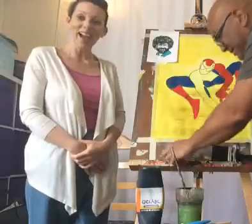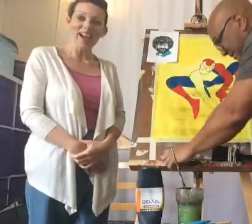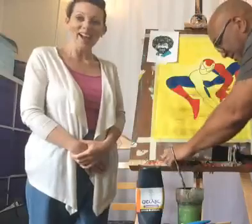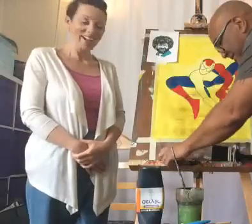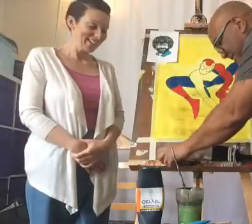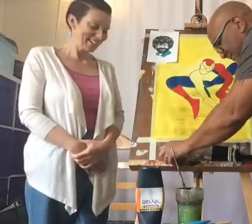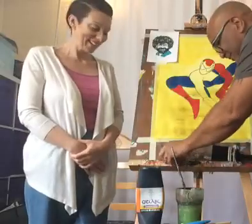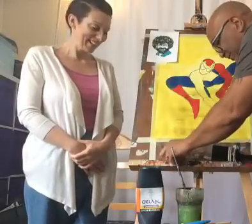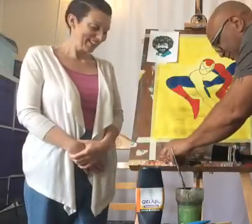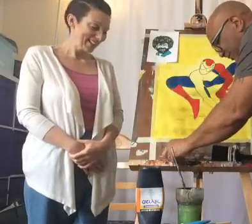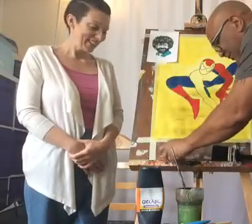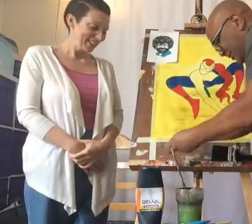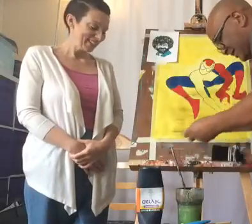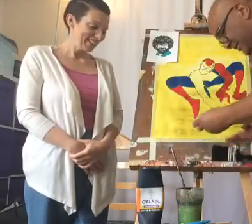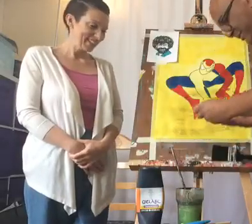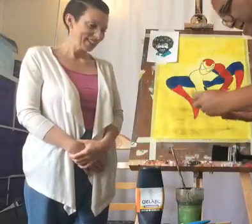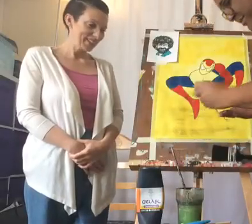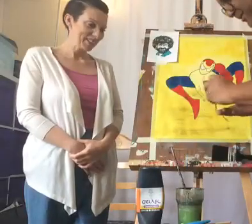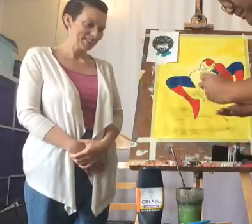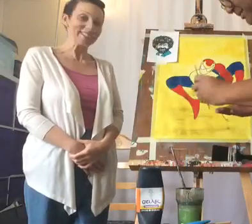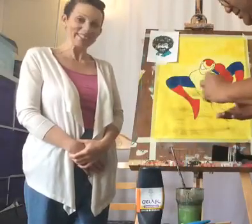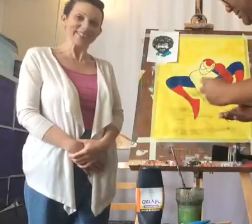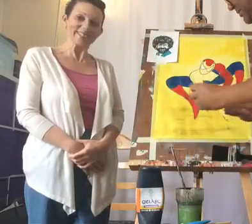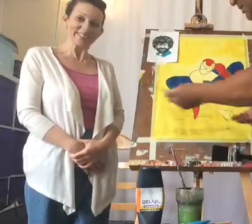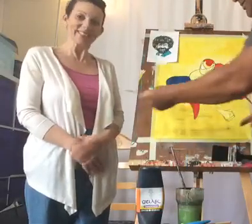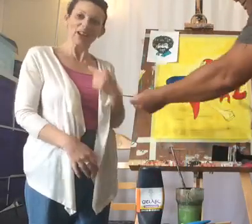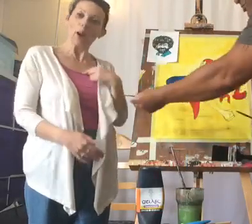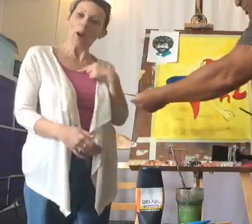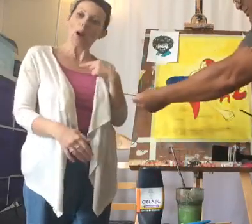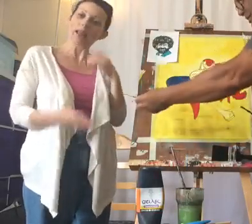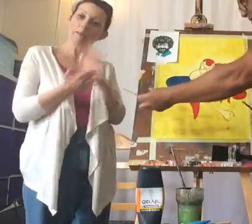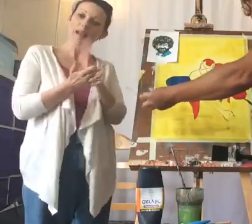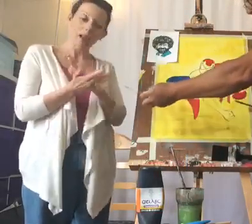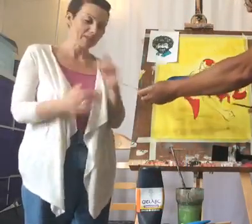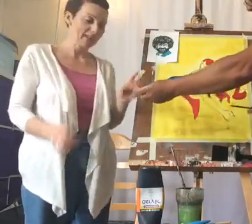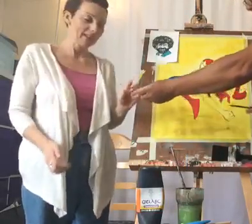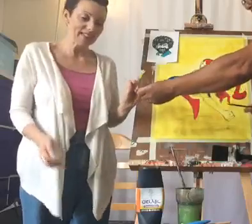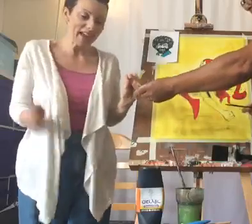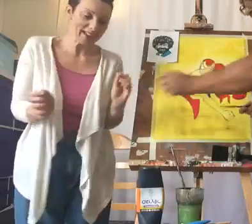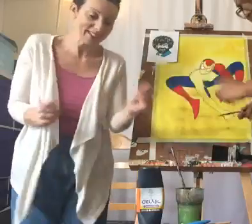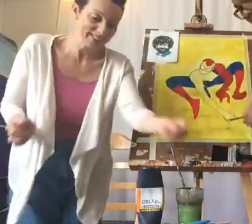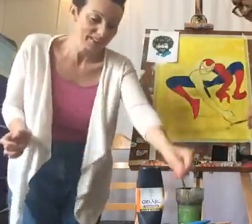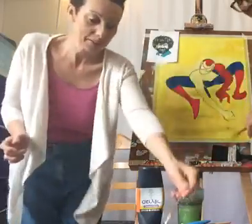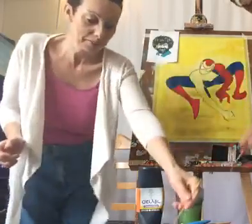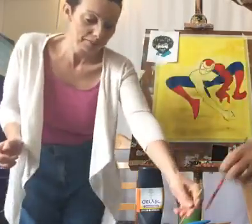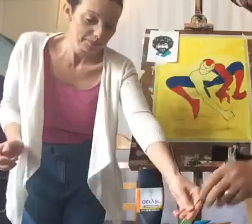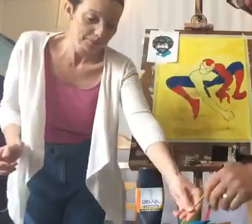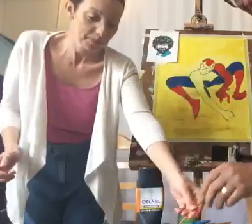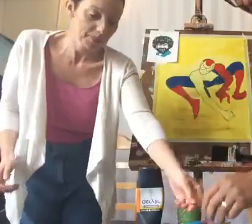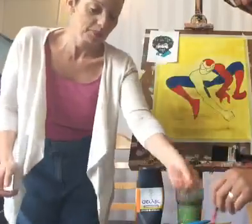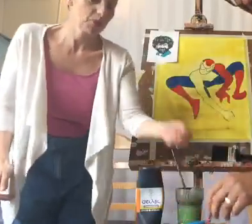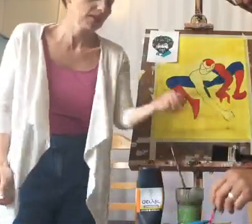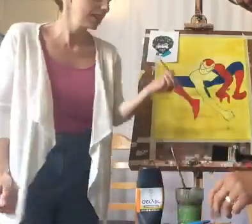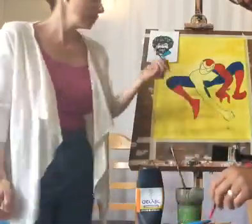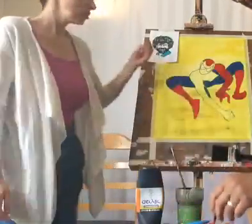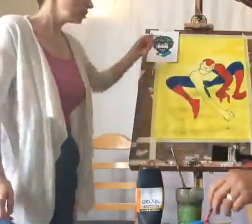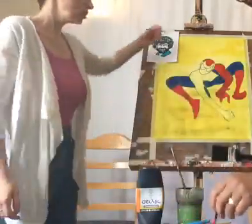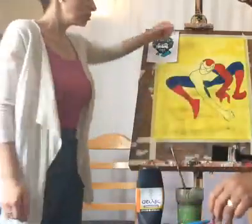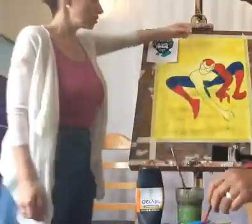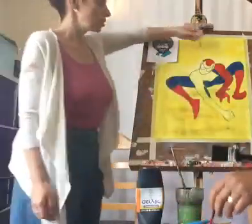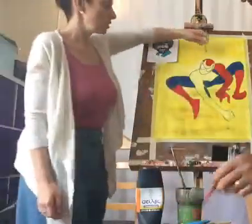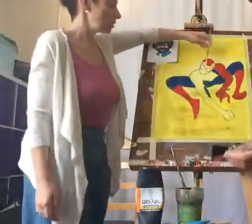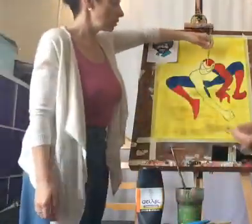this. Got to keep her happy, haven't we? Yeah, there's a little brush for you. Just don't get in my way. I'm just standing here